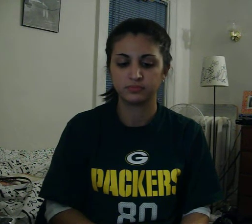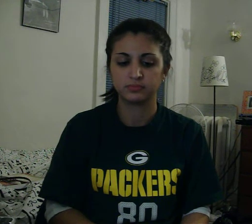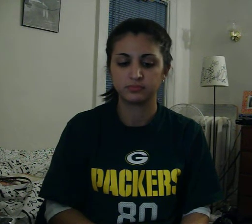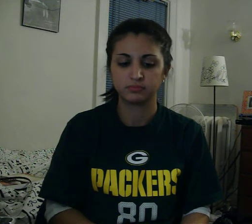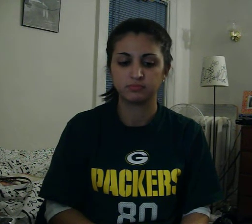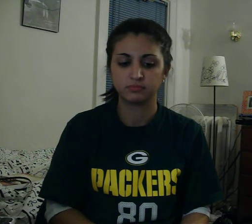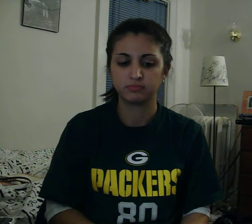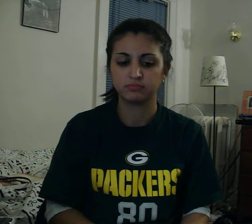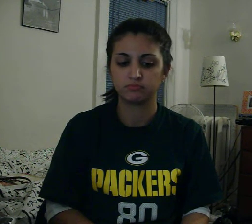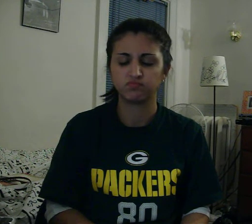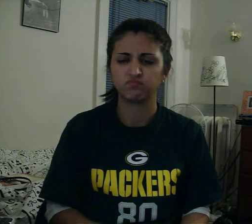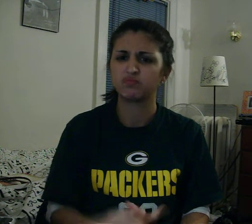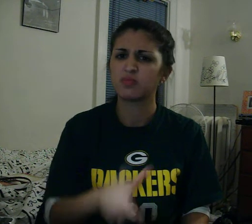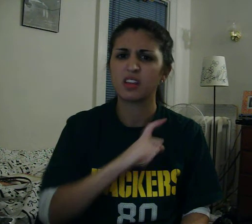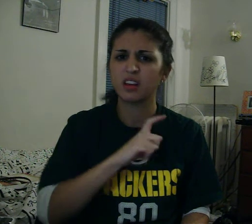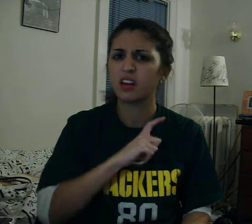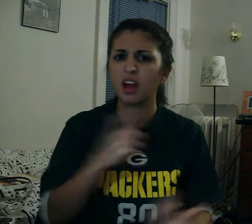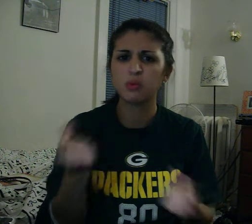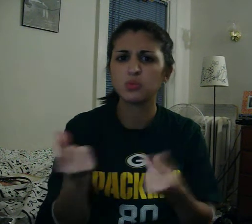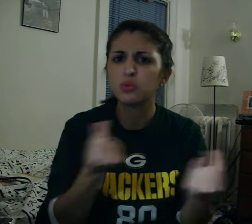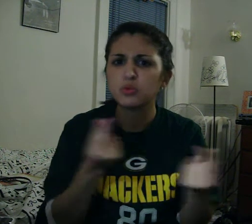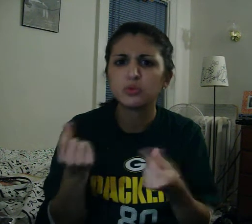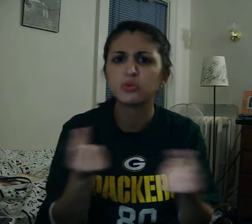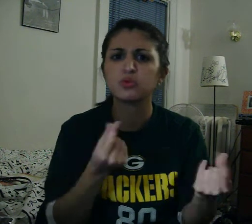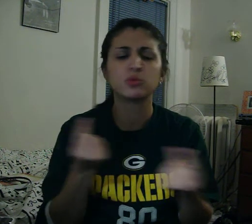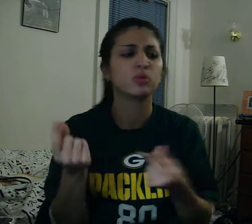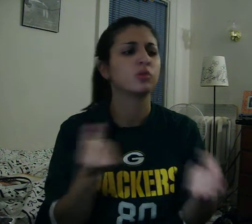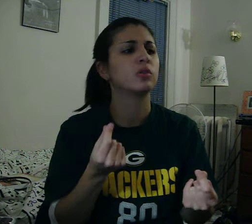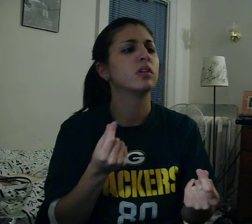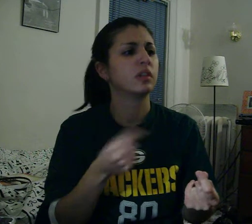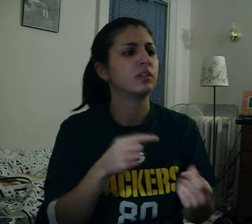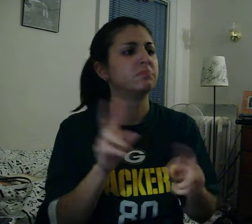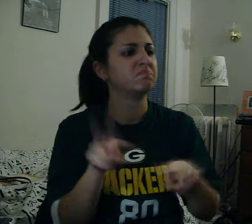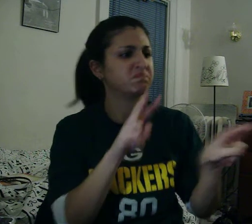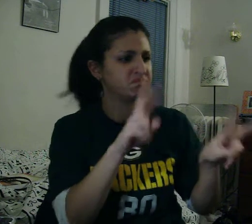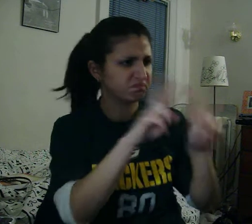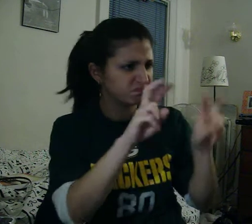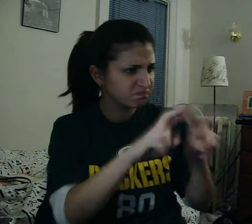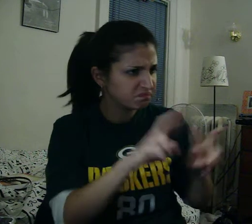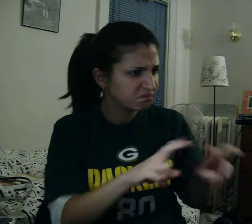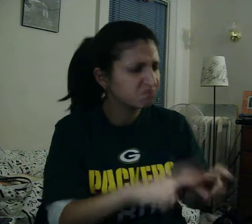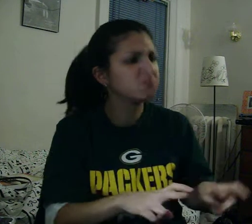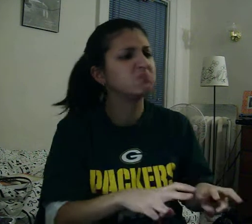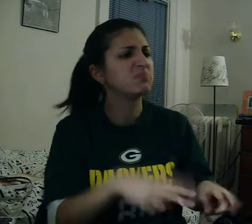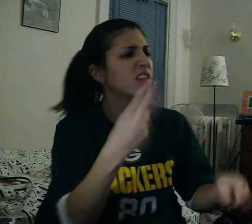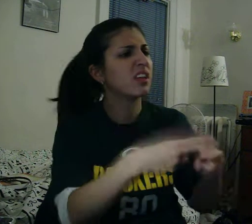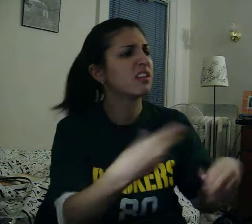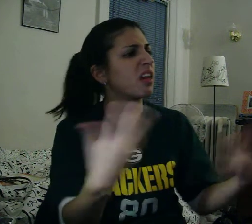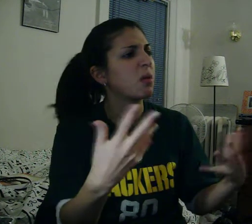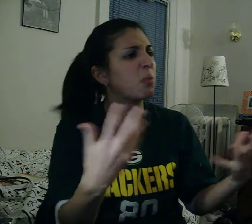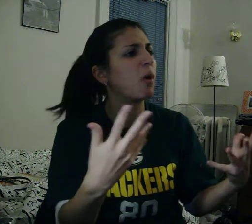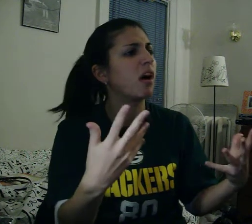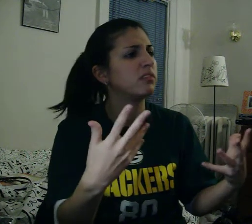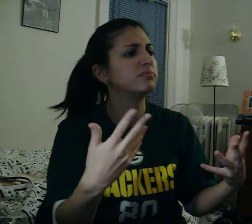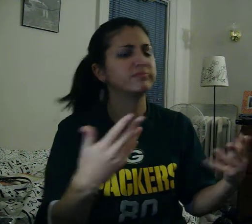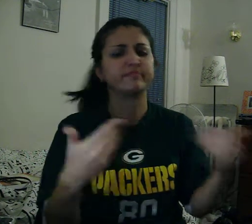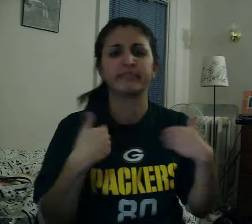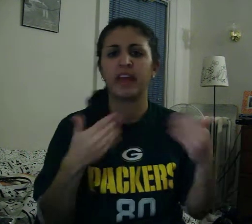person has any other charges or is wanted by other state or county officials. He or she is